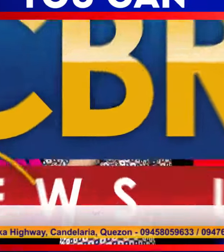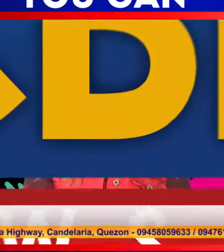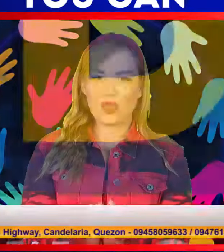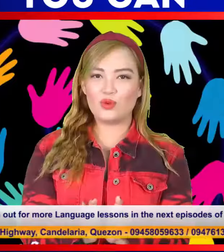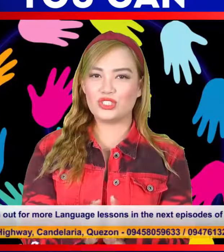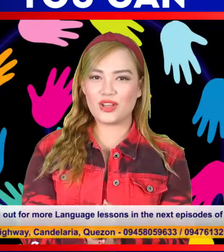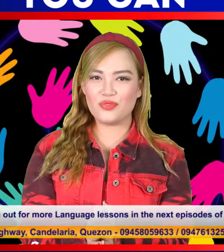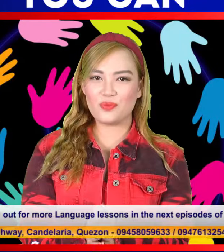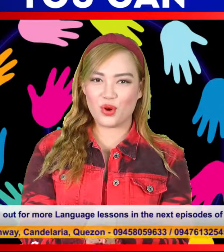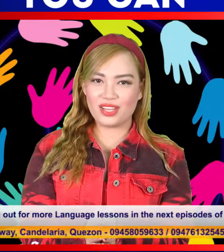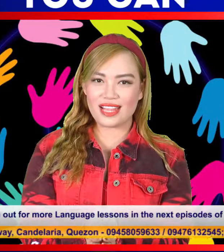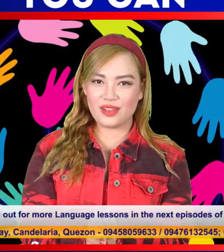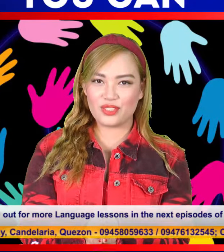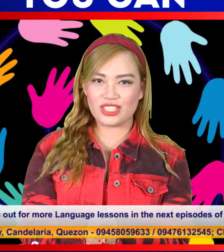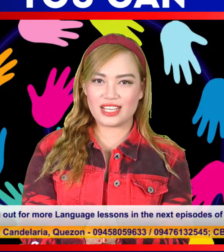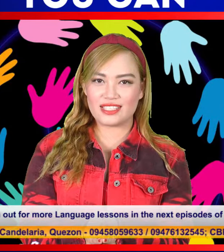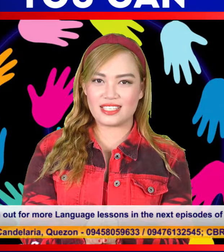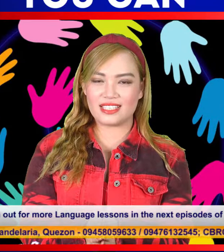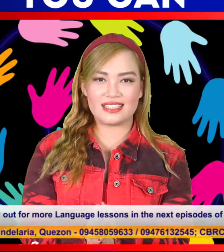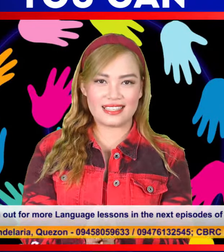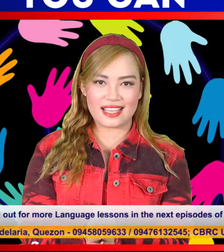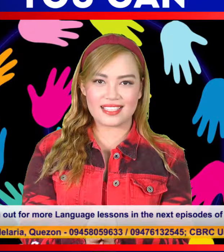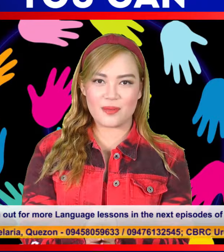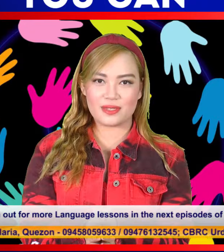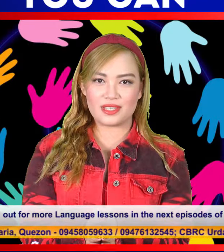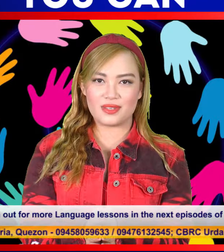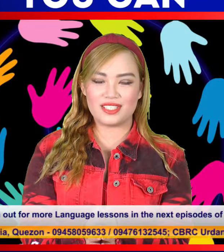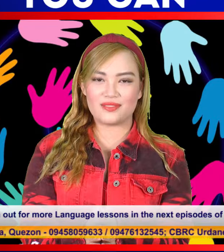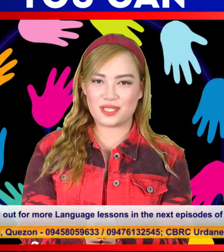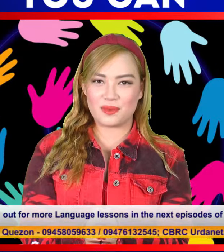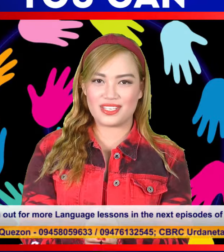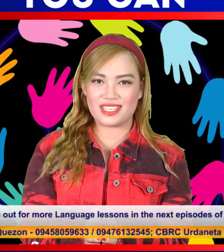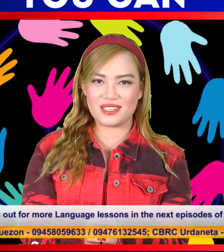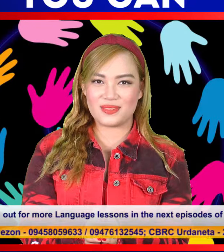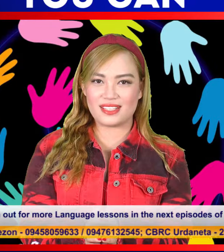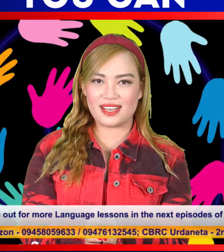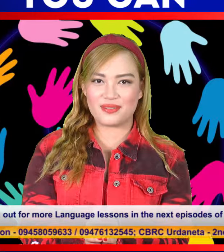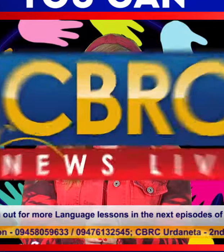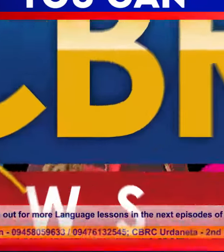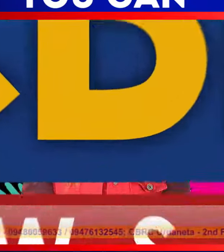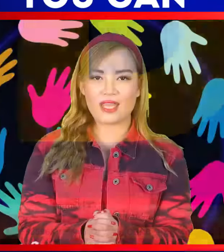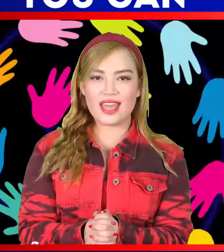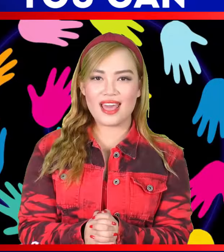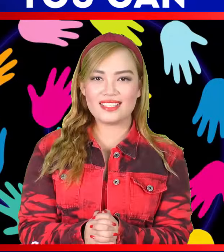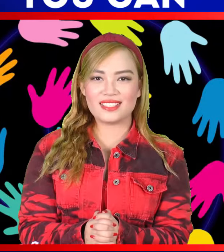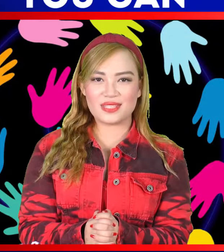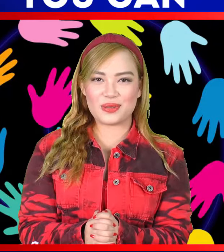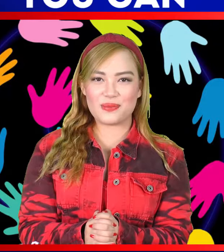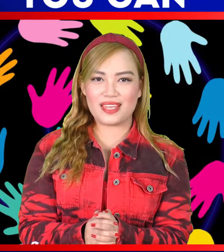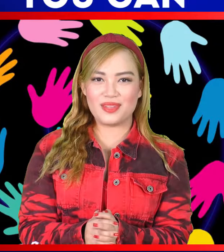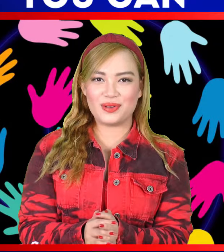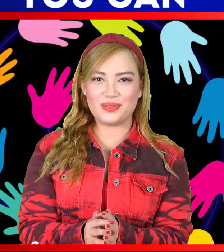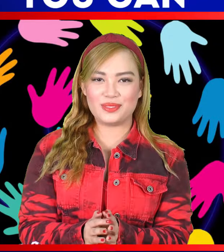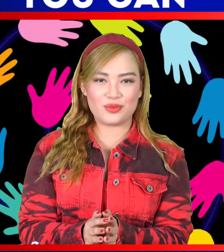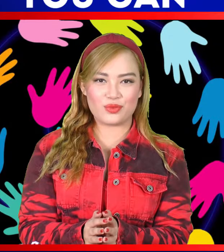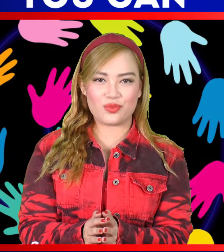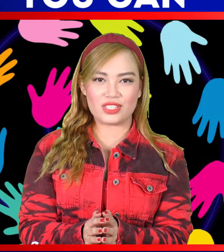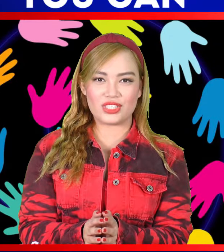Watch out for more language lessons in the next episodes of CBRC News Live. We ask so you may know. We feature